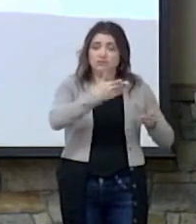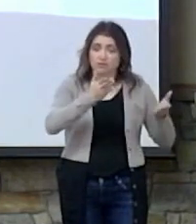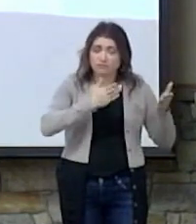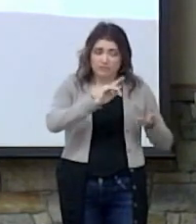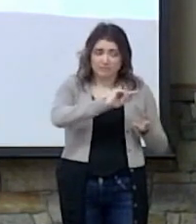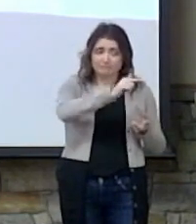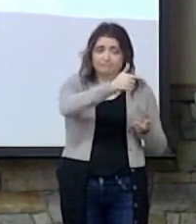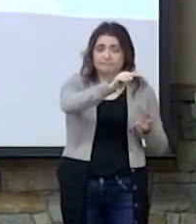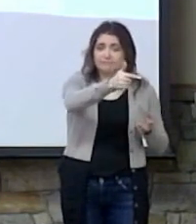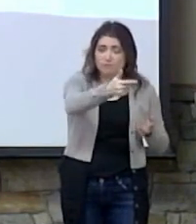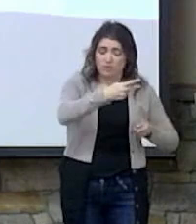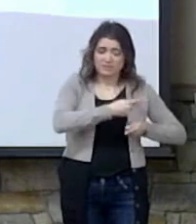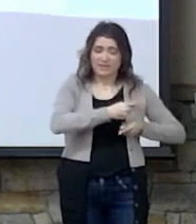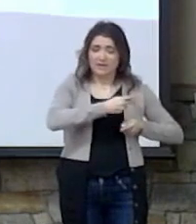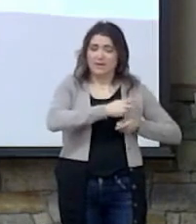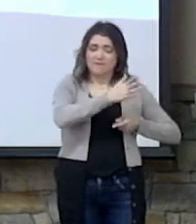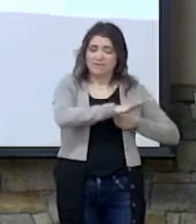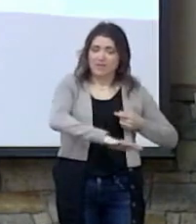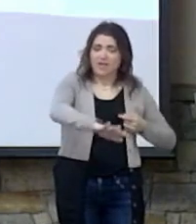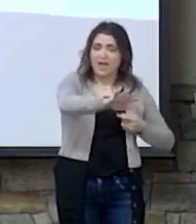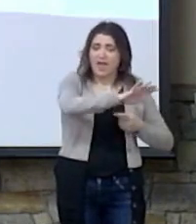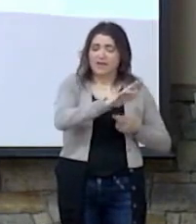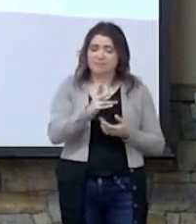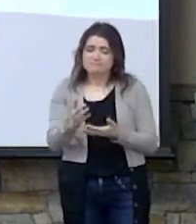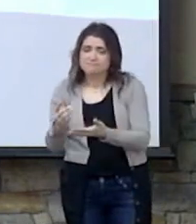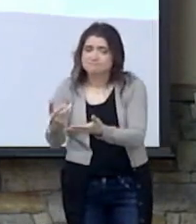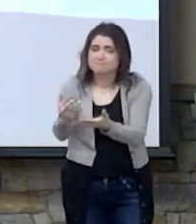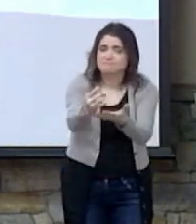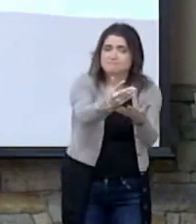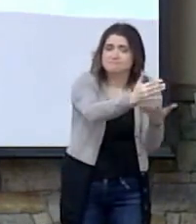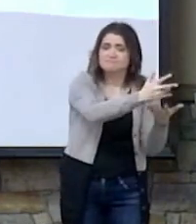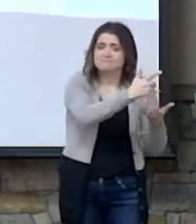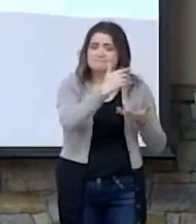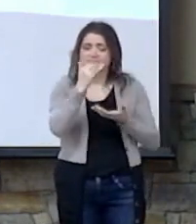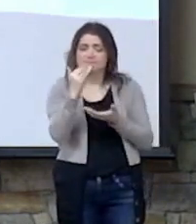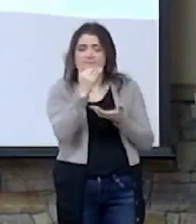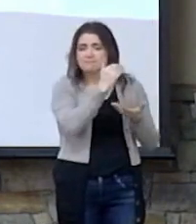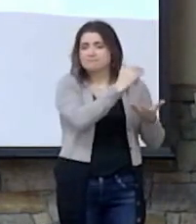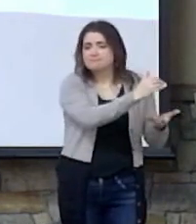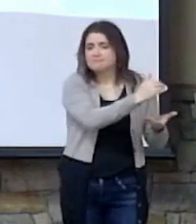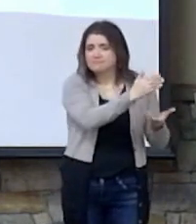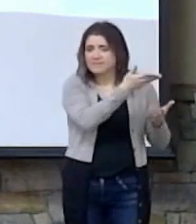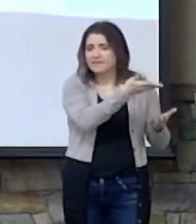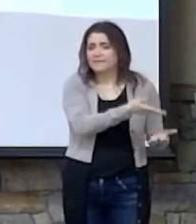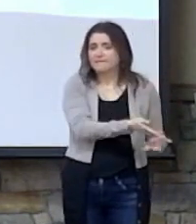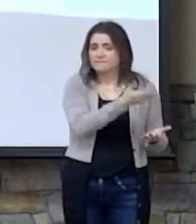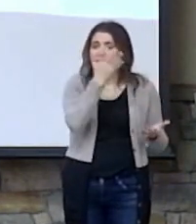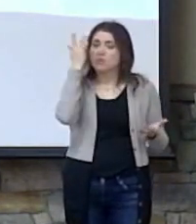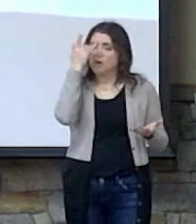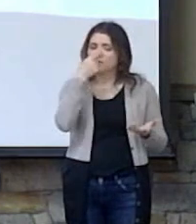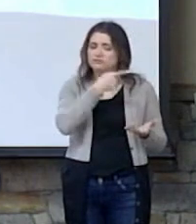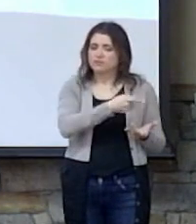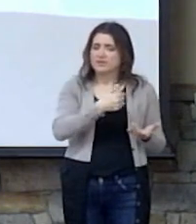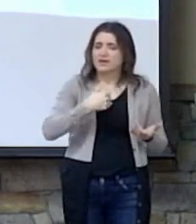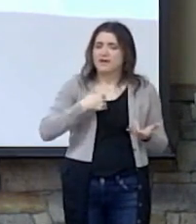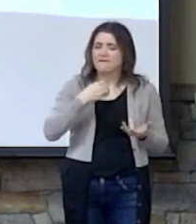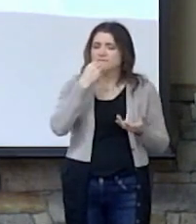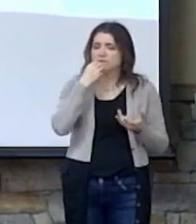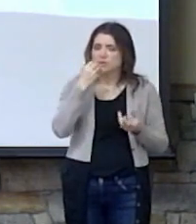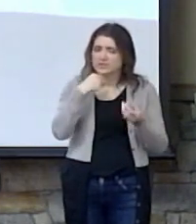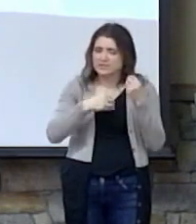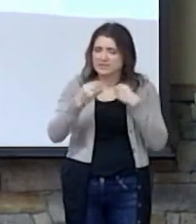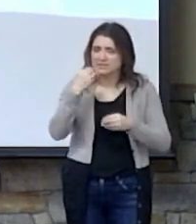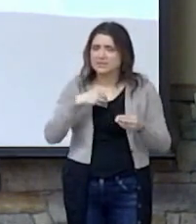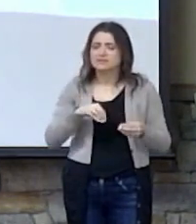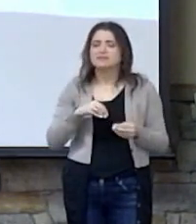land for him, and shall bring in the produce that your master's grandson may have bread to eat. But Mephibosheth,